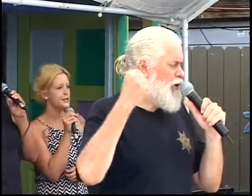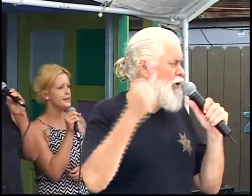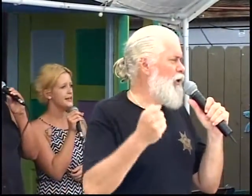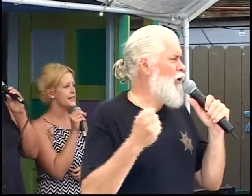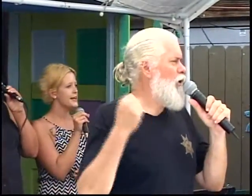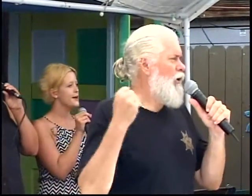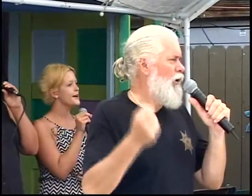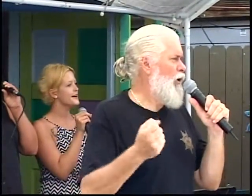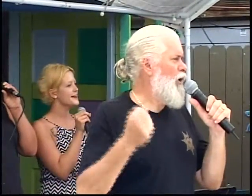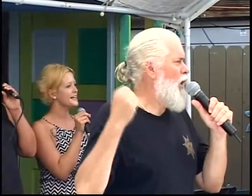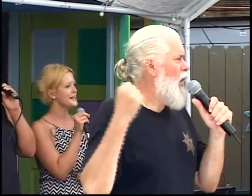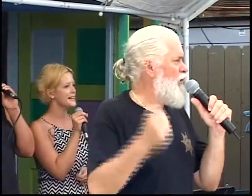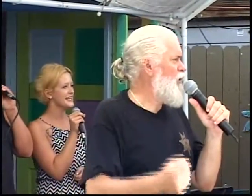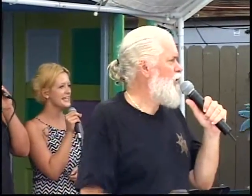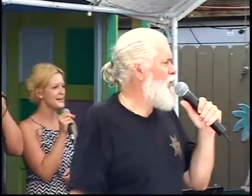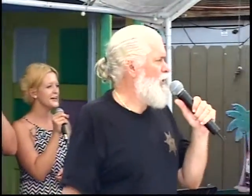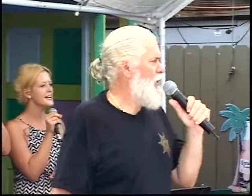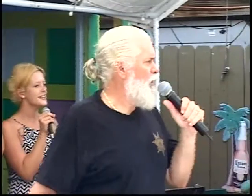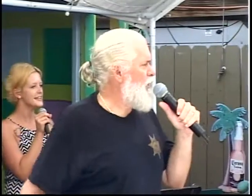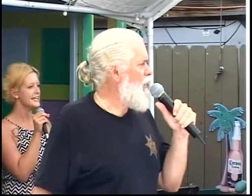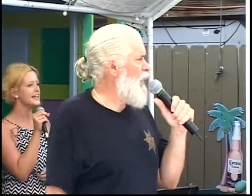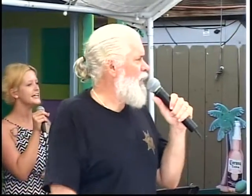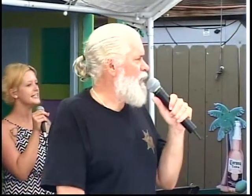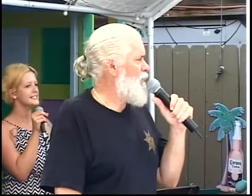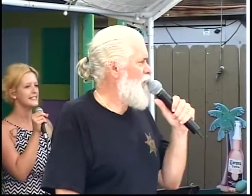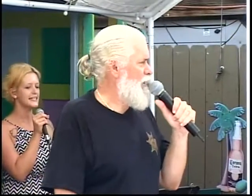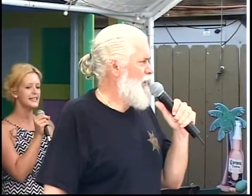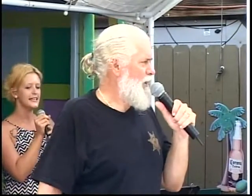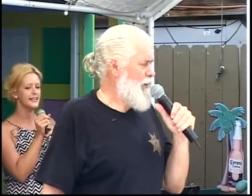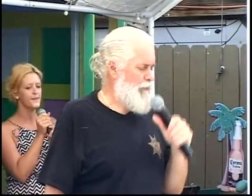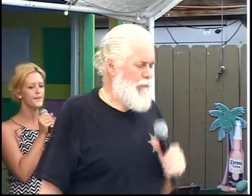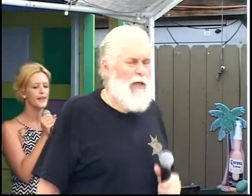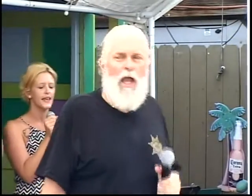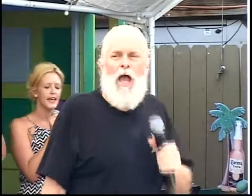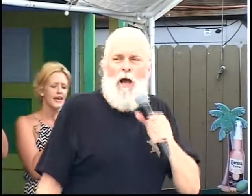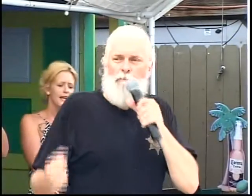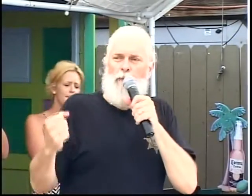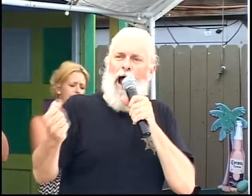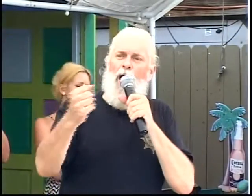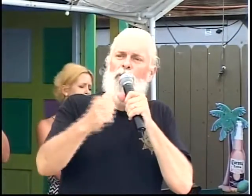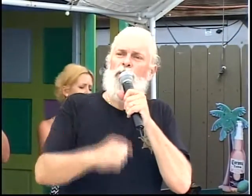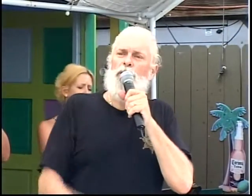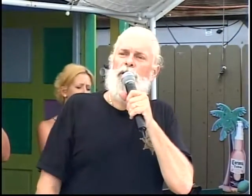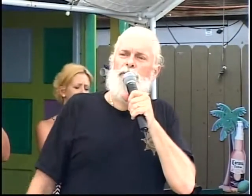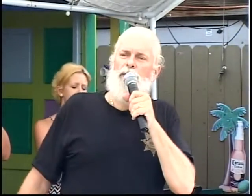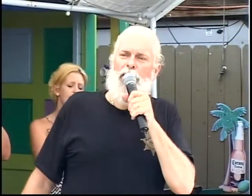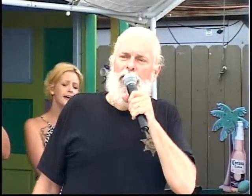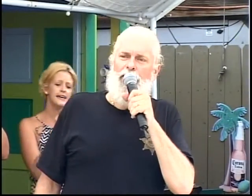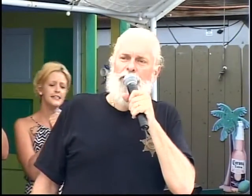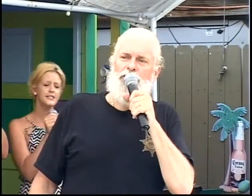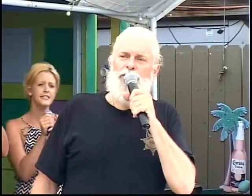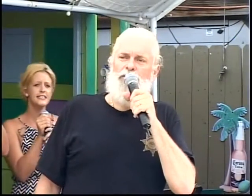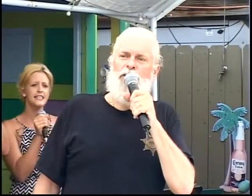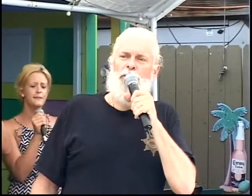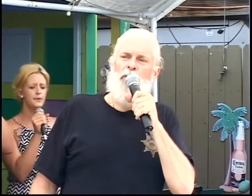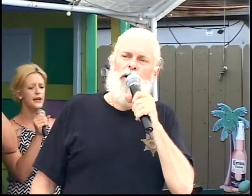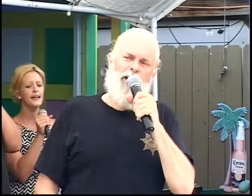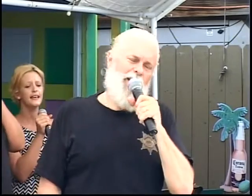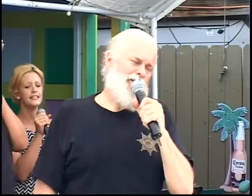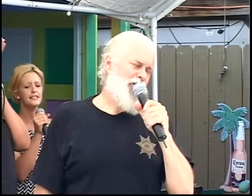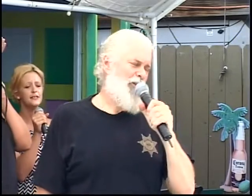Shout to the Lord, earth, let us sing. Power and